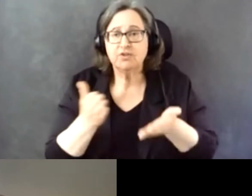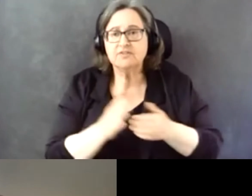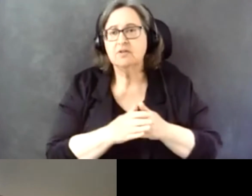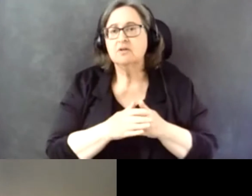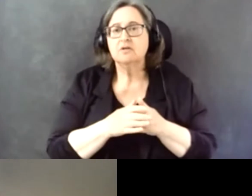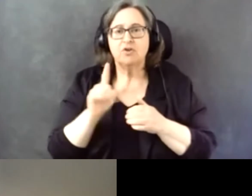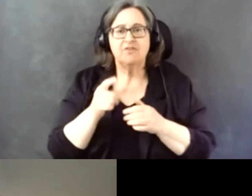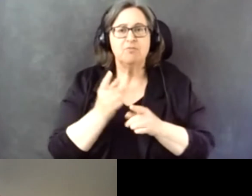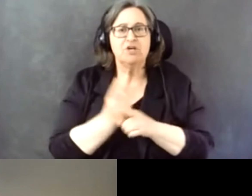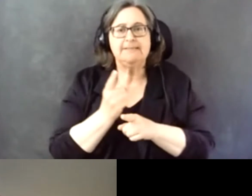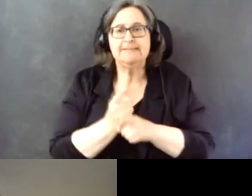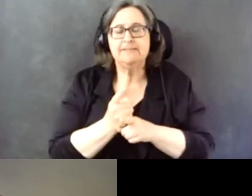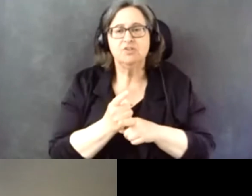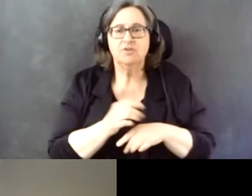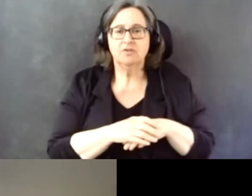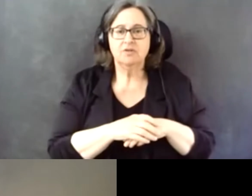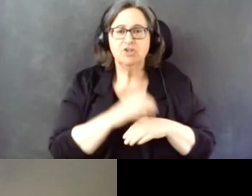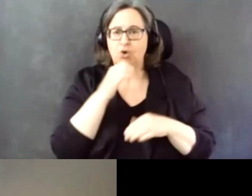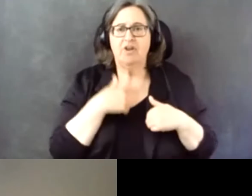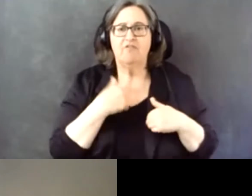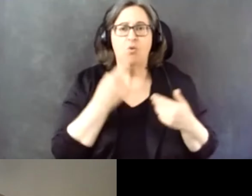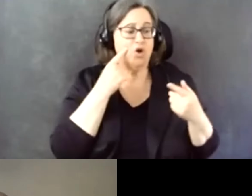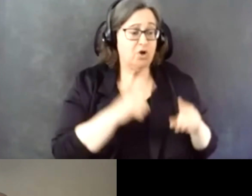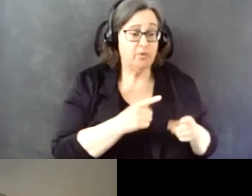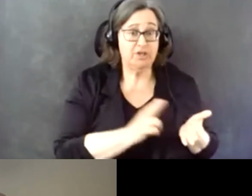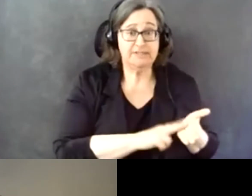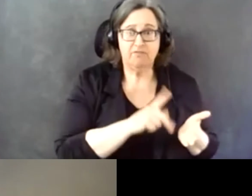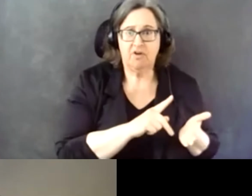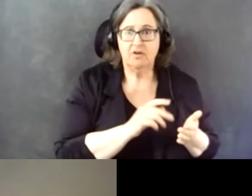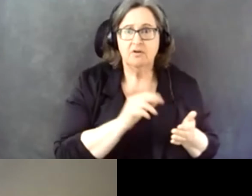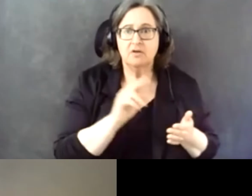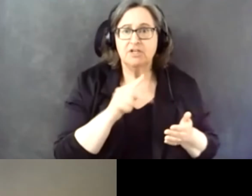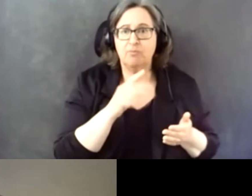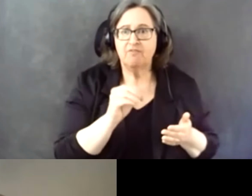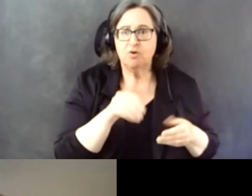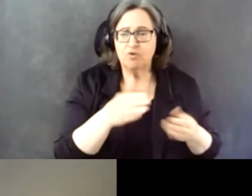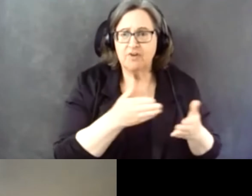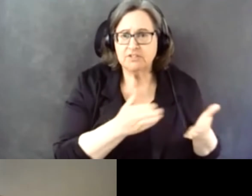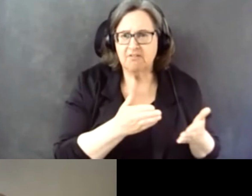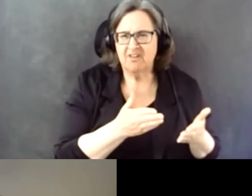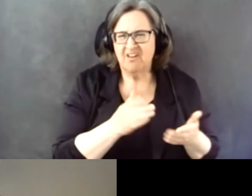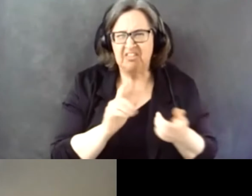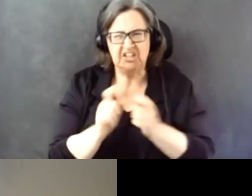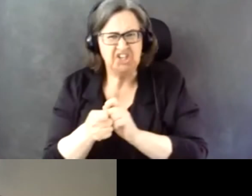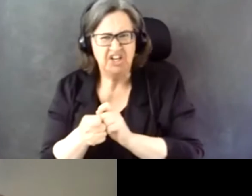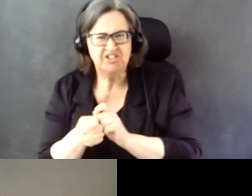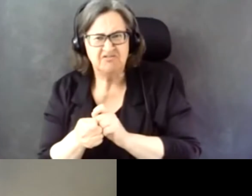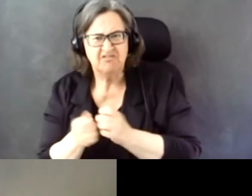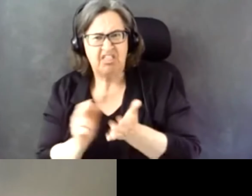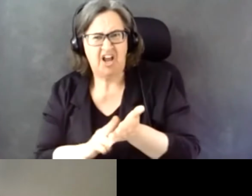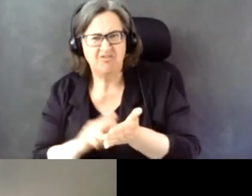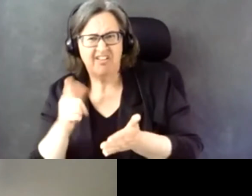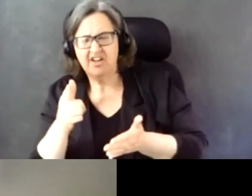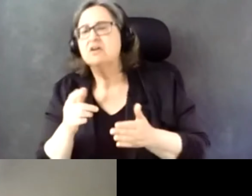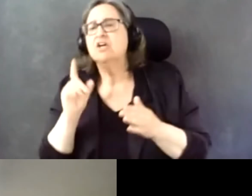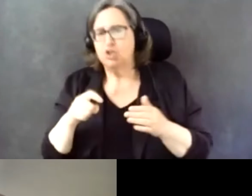consistent don't have one agreement when you sign up a non-profit to provide a service and then change it midway and have greater